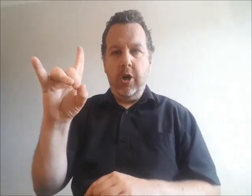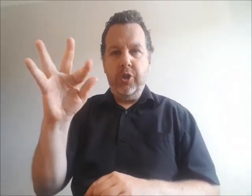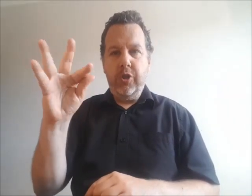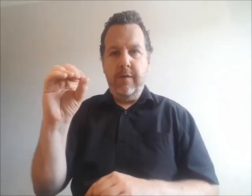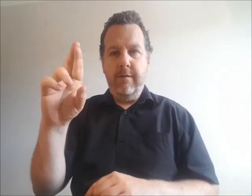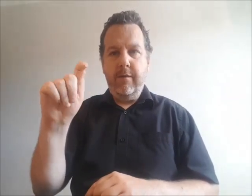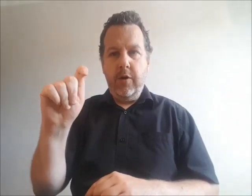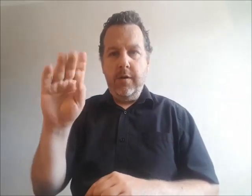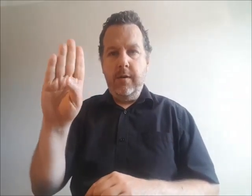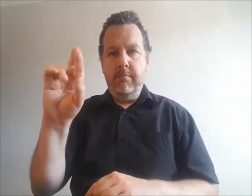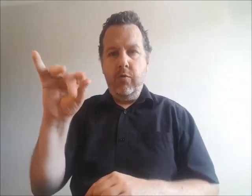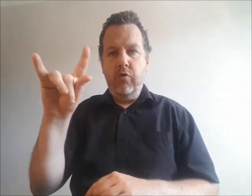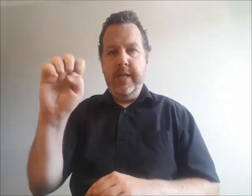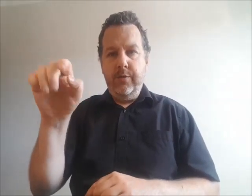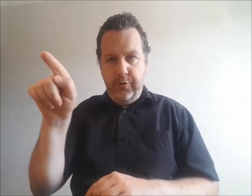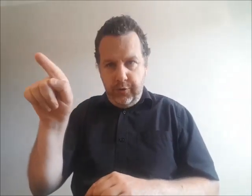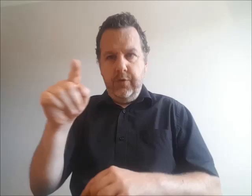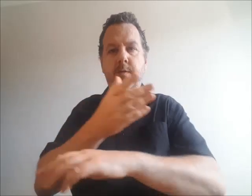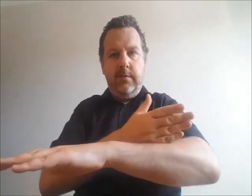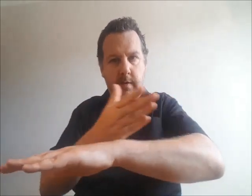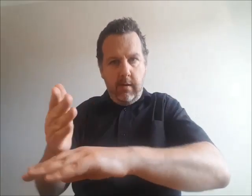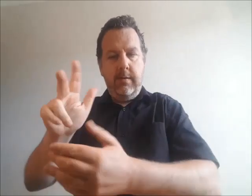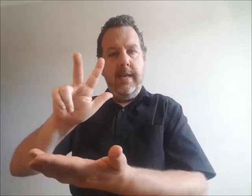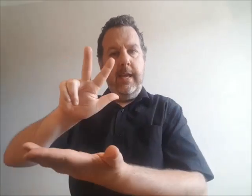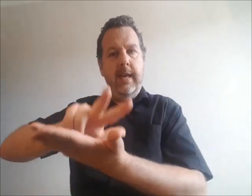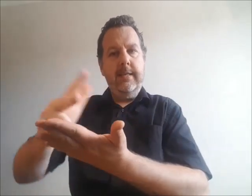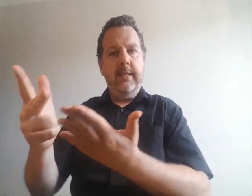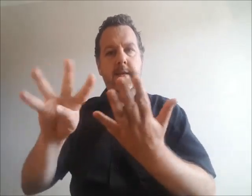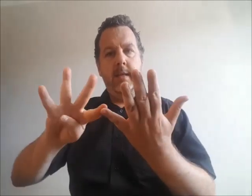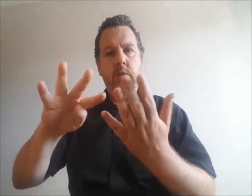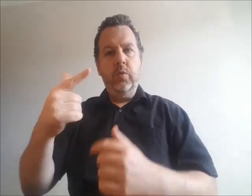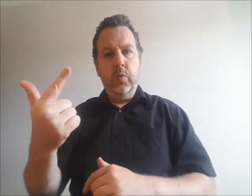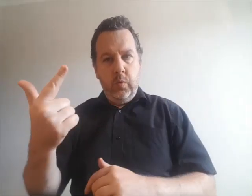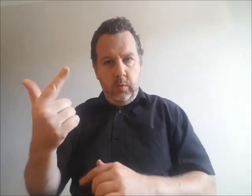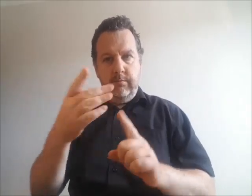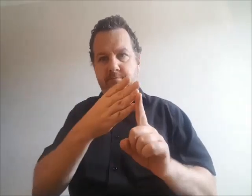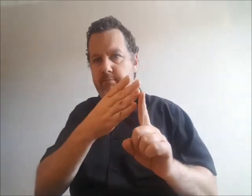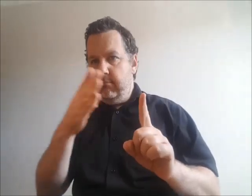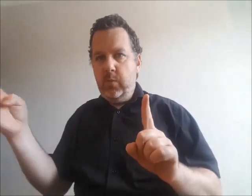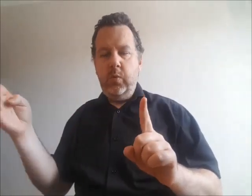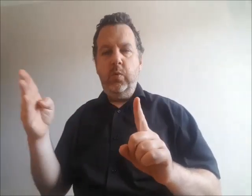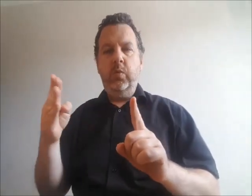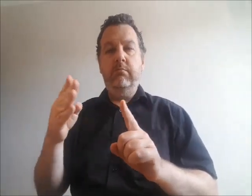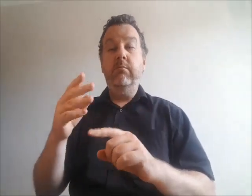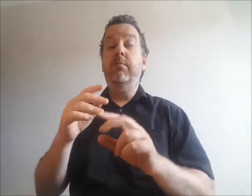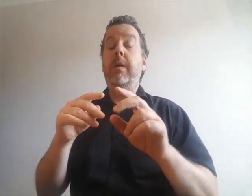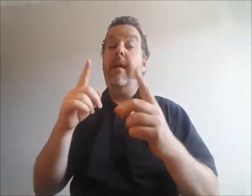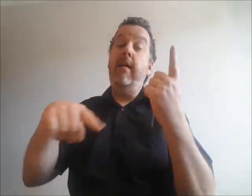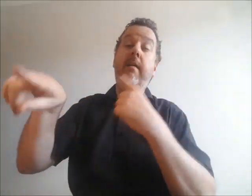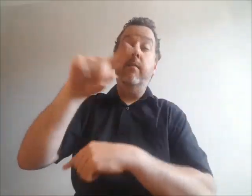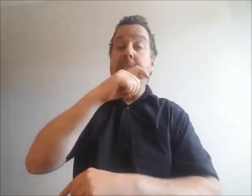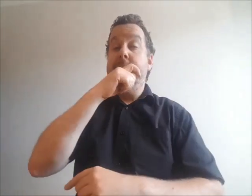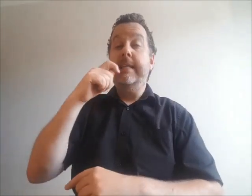called Rochford Bridge, where a school opened in 1992 and ran until, well, generally people will